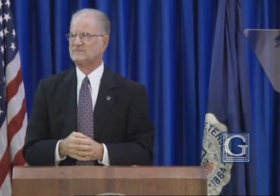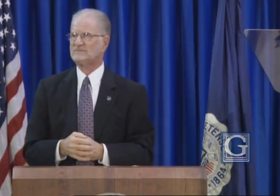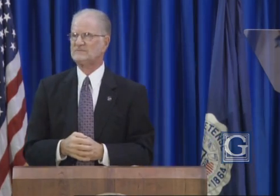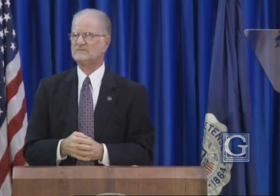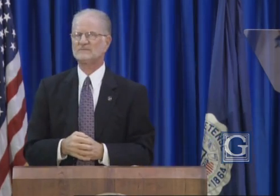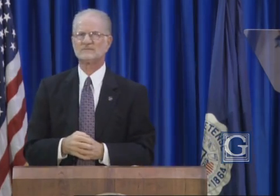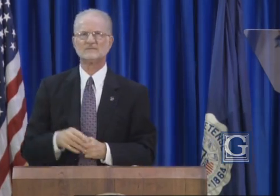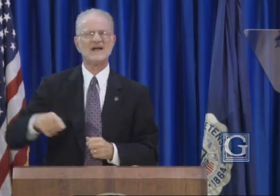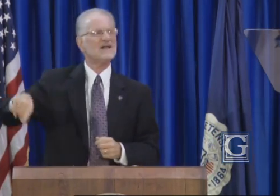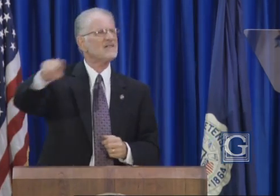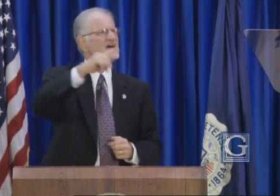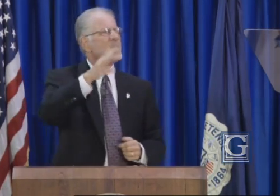offer.